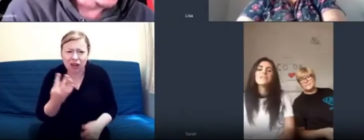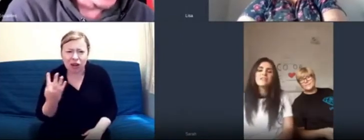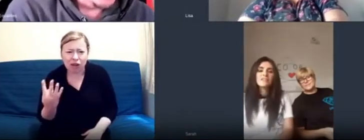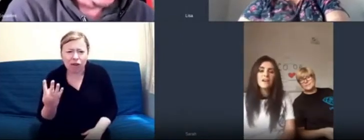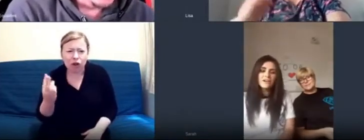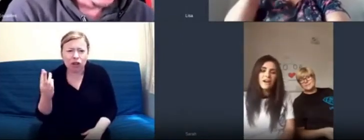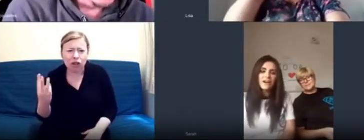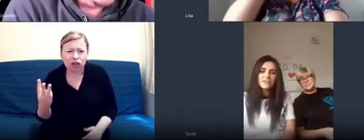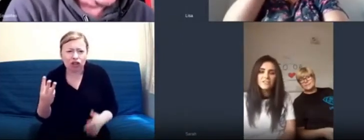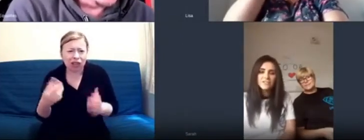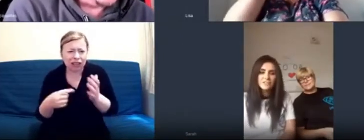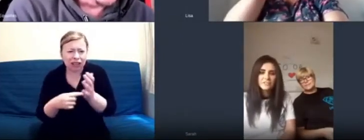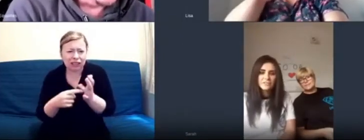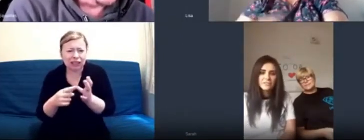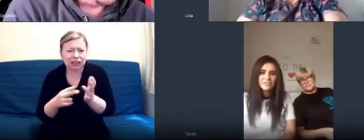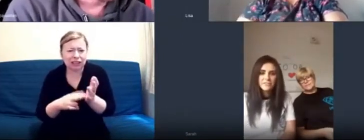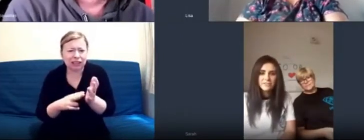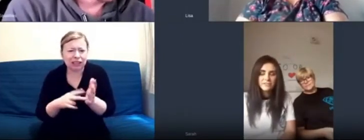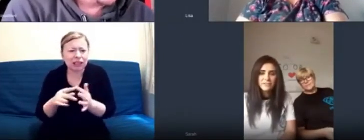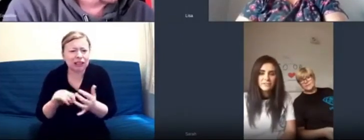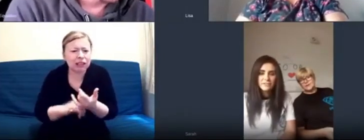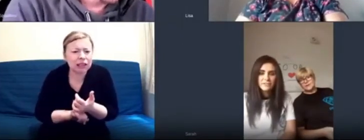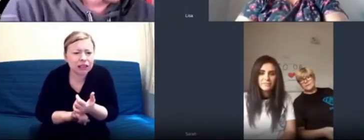time? Our cars.